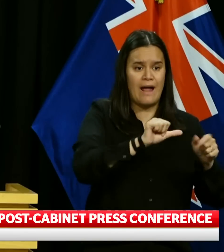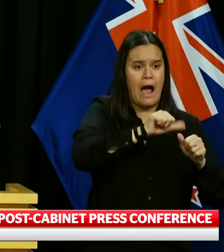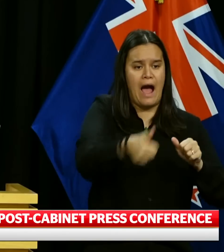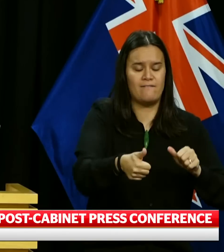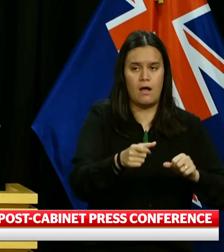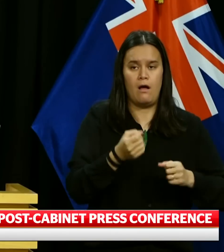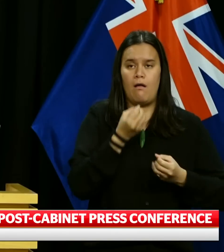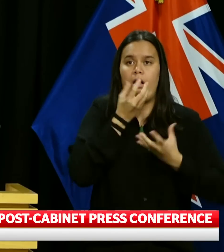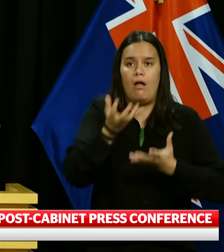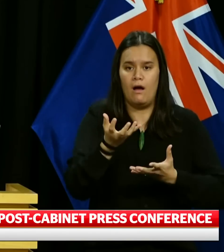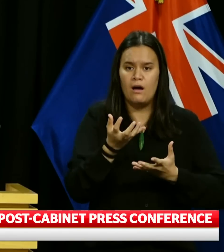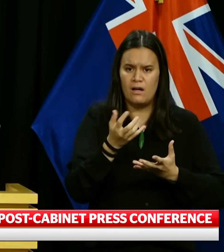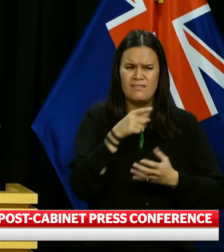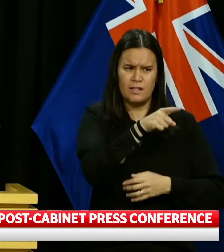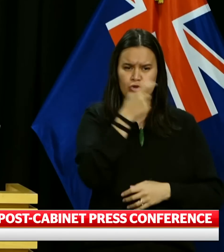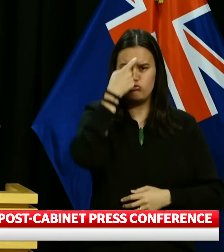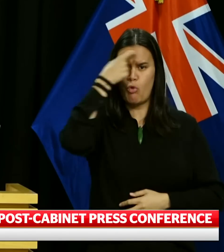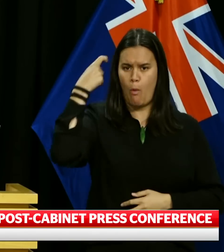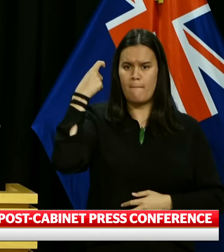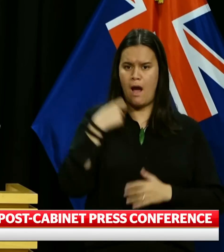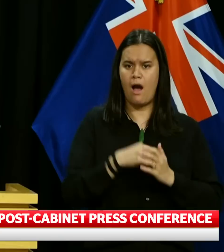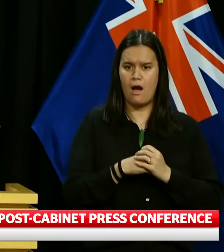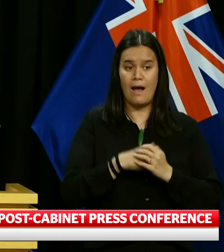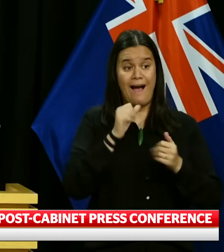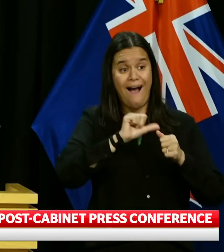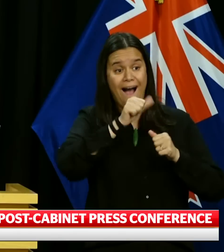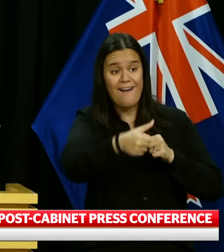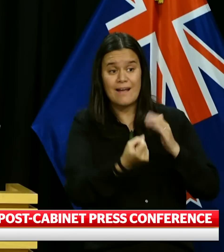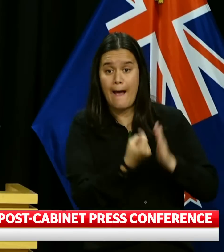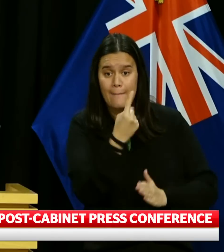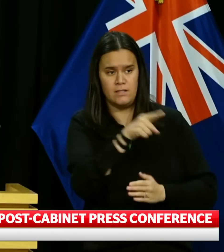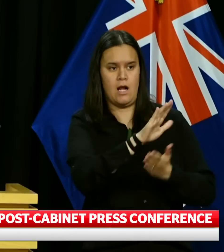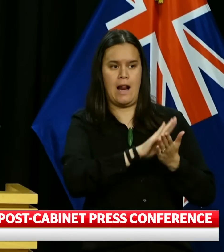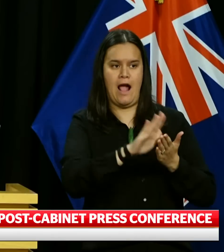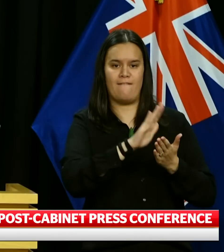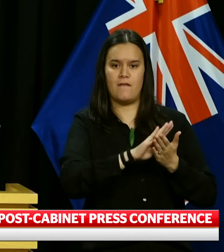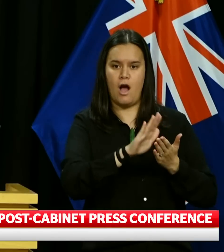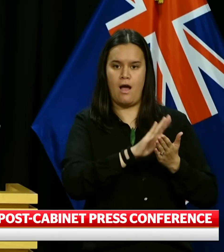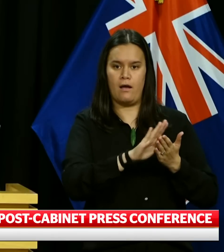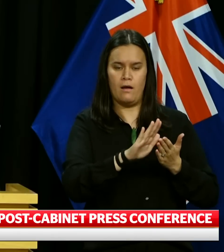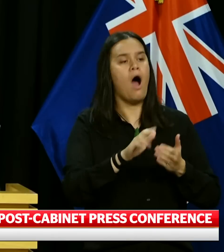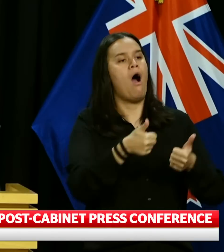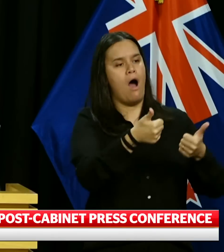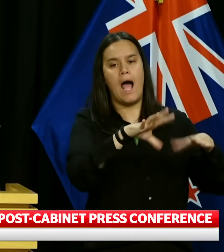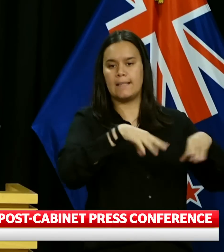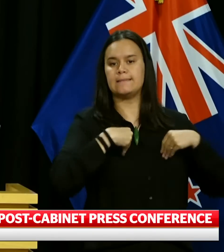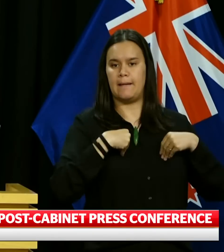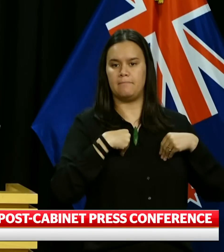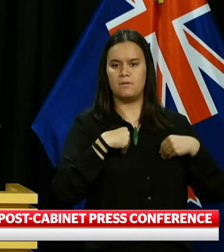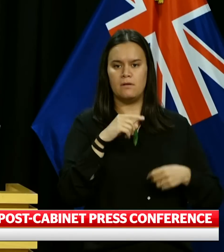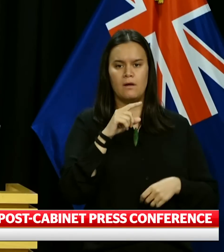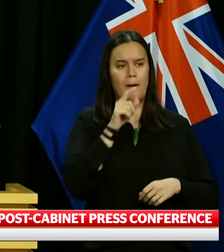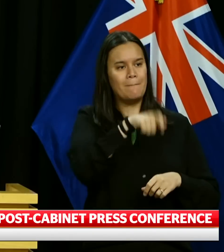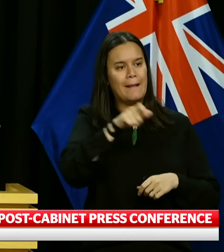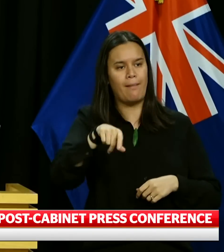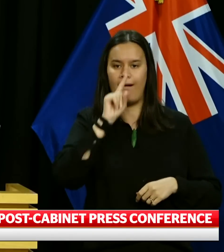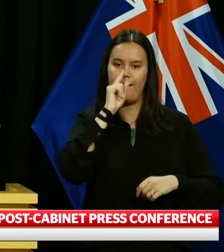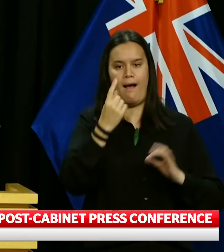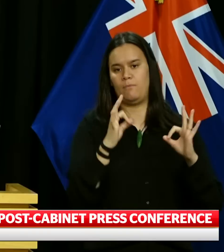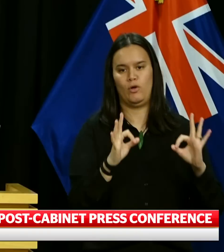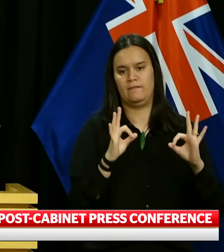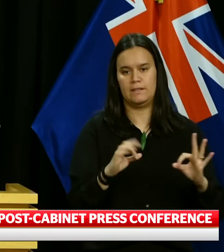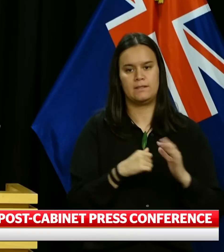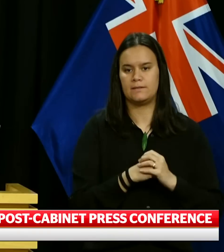trauma like that. She subsequently clarified her words, and I accept the clarification that she has given. Have you spoken to her about